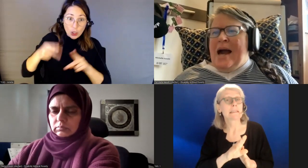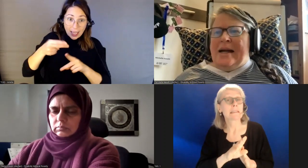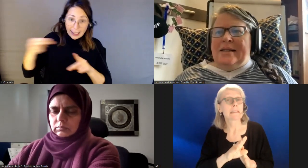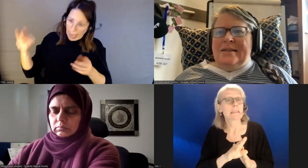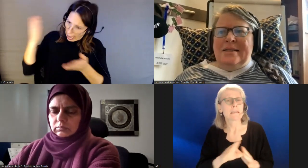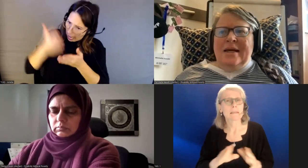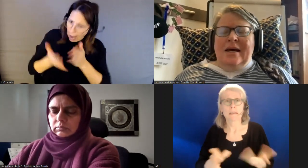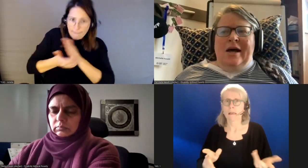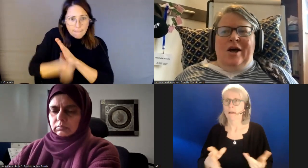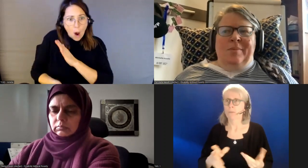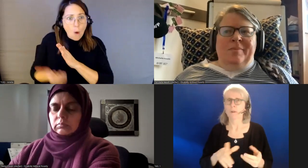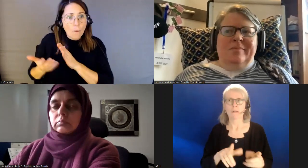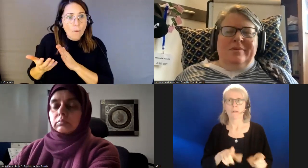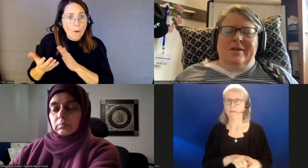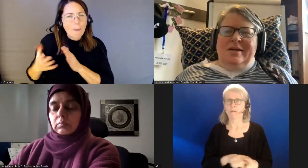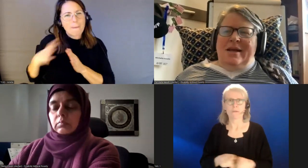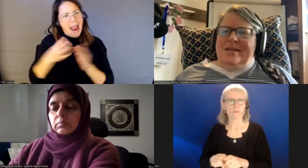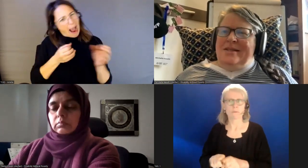most lax